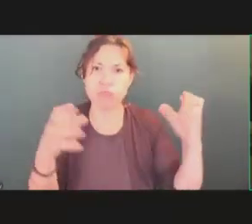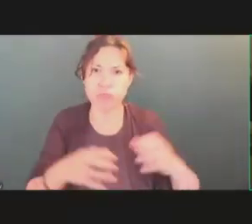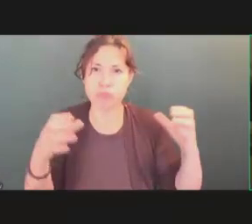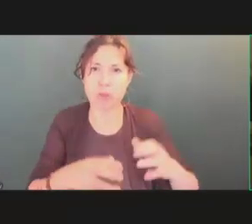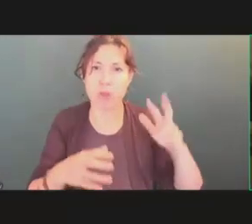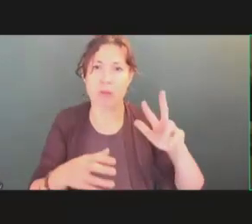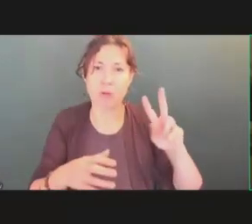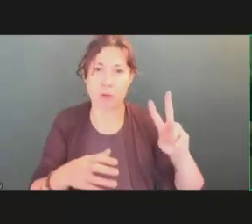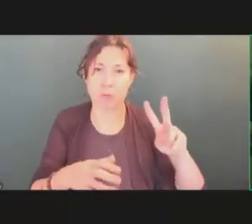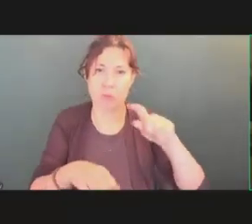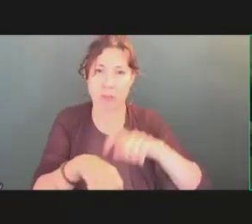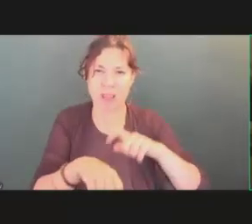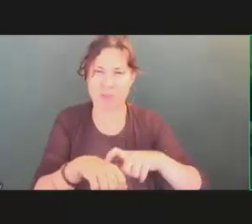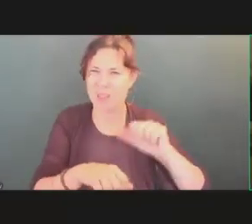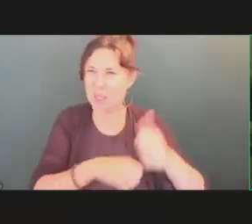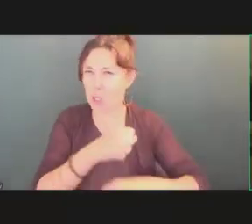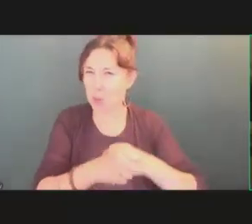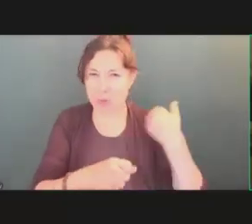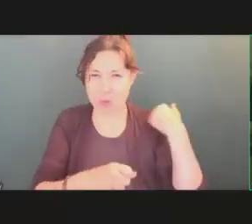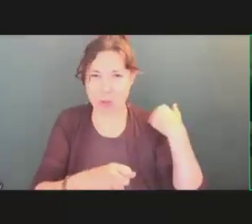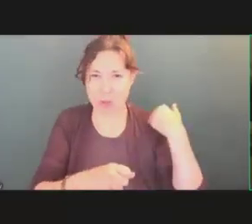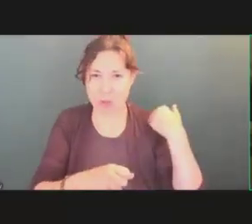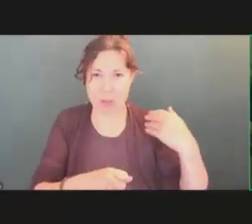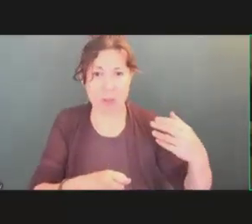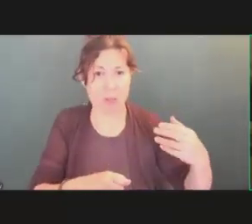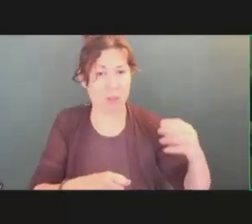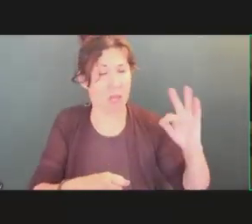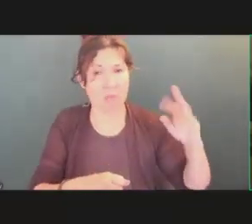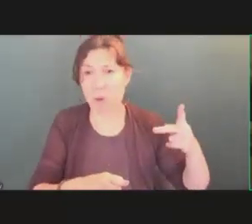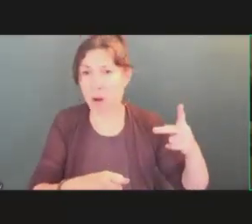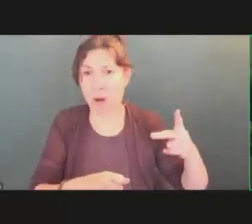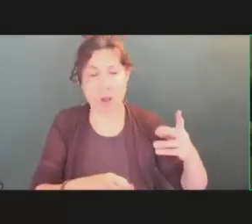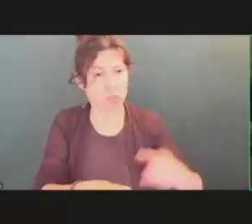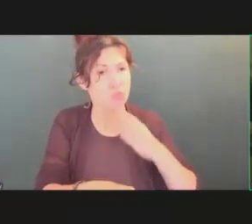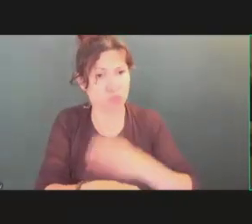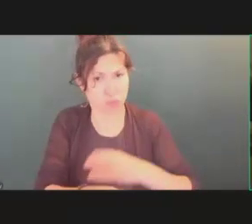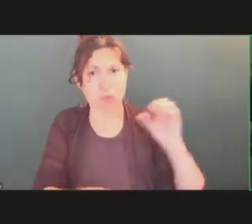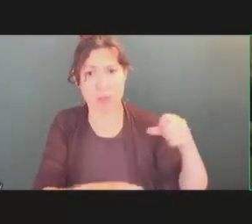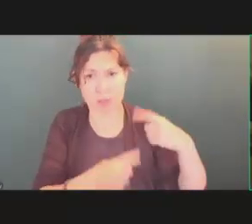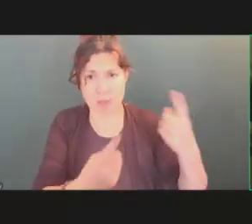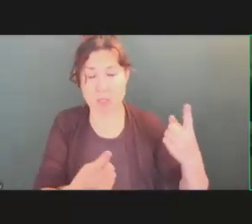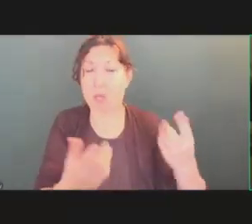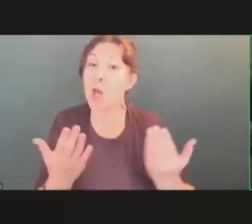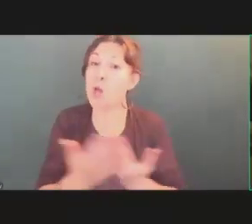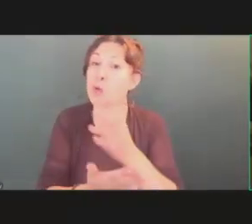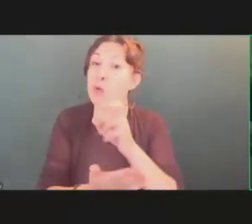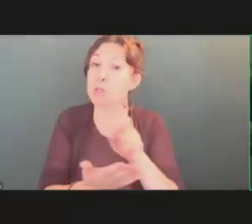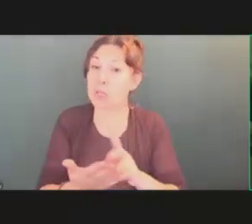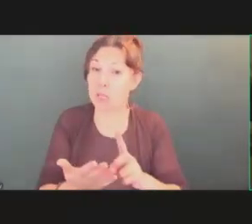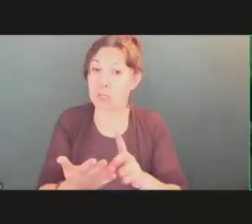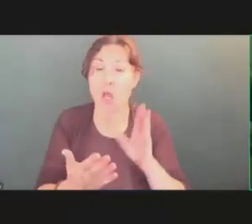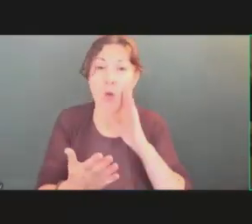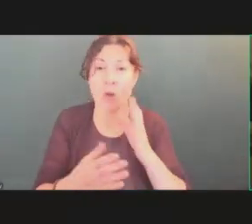ago. And the park has just improved since there. This new design also creates a grove. It's a